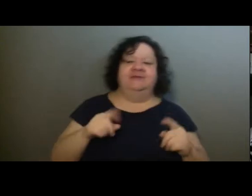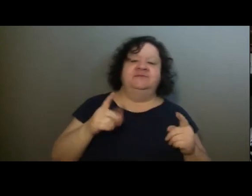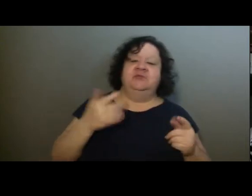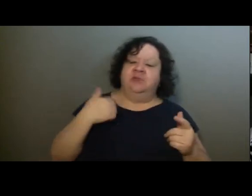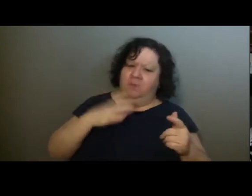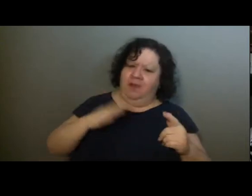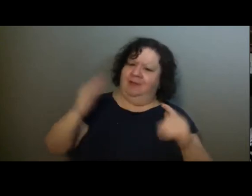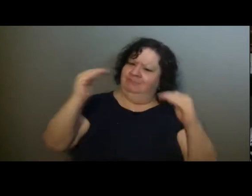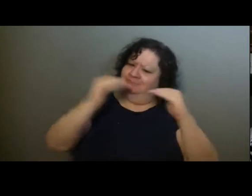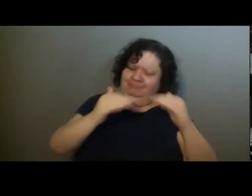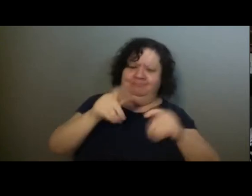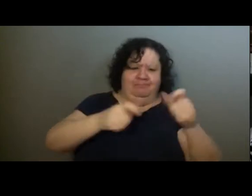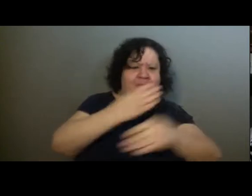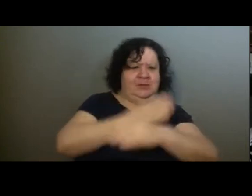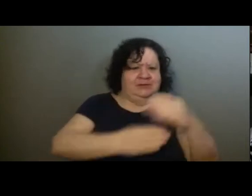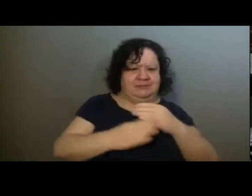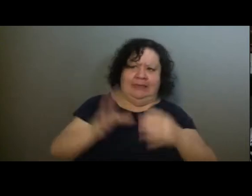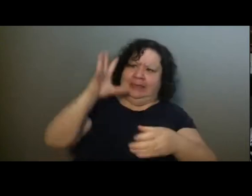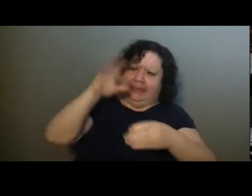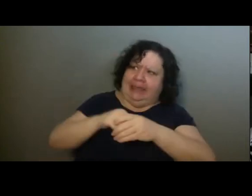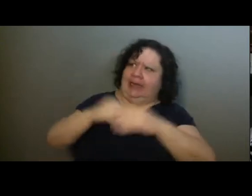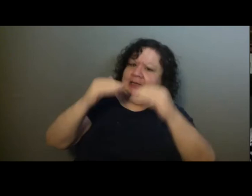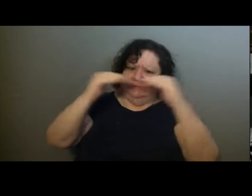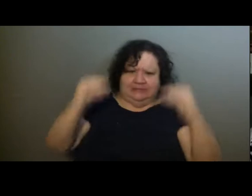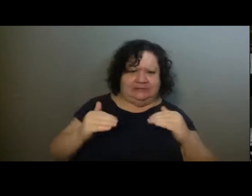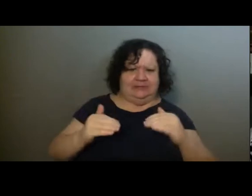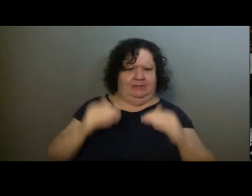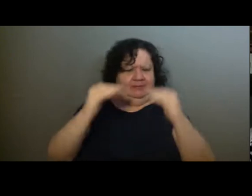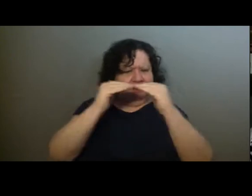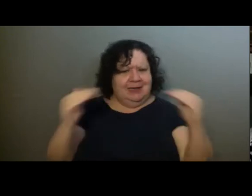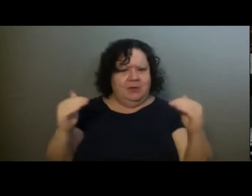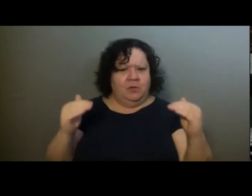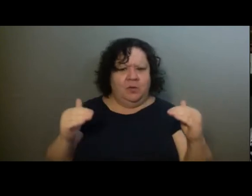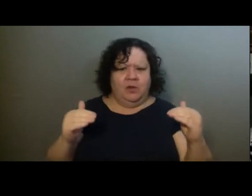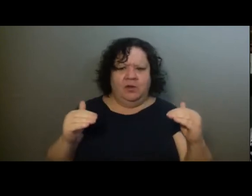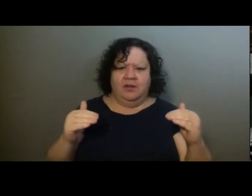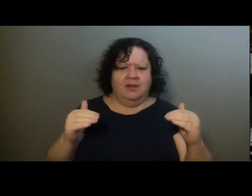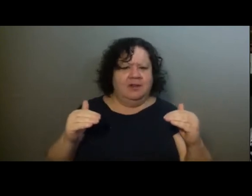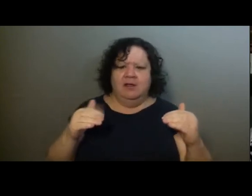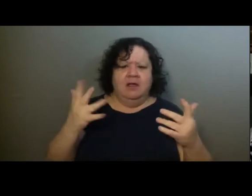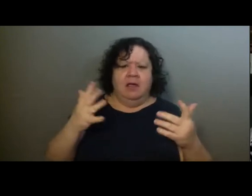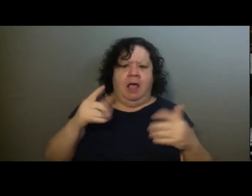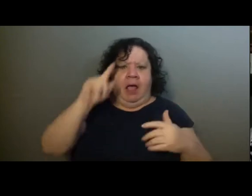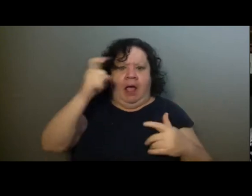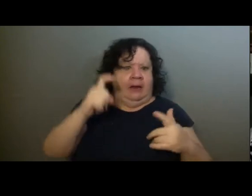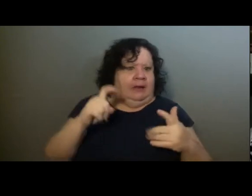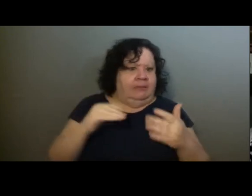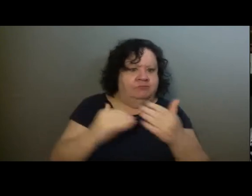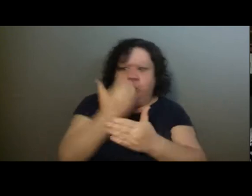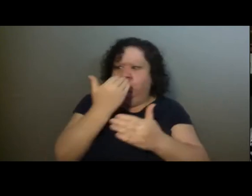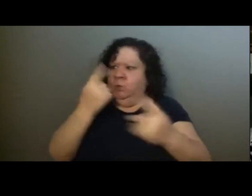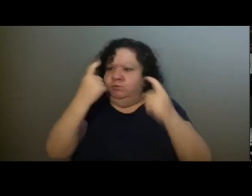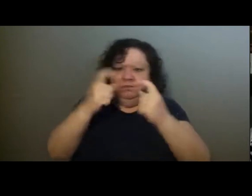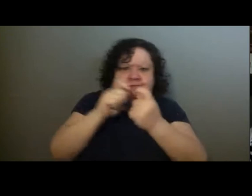when innovating or when you're creating something. A person with disability is crucial to be in the center of how it's created, how it's